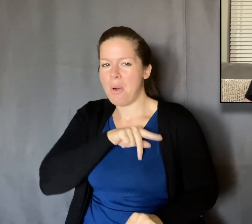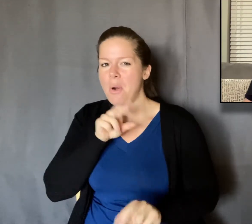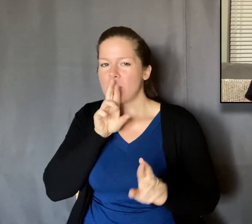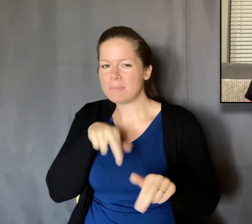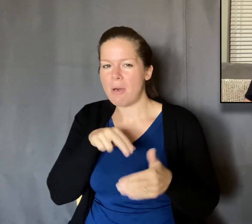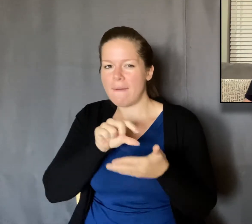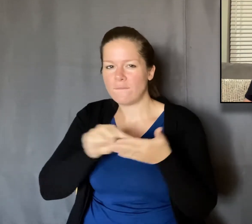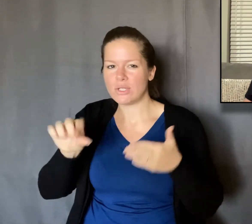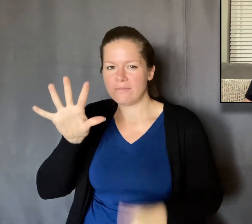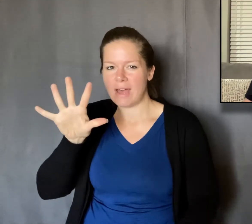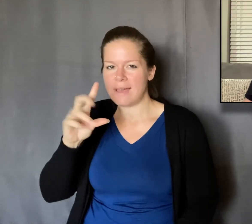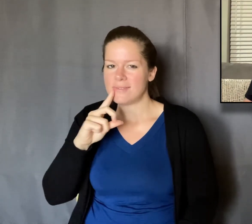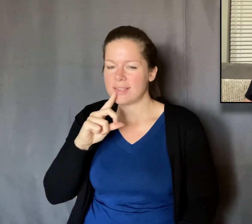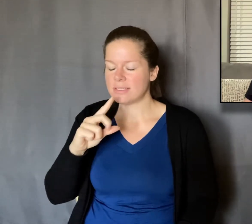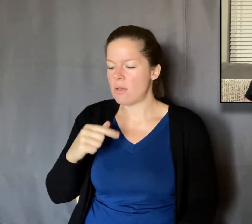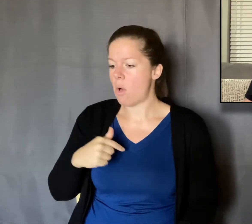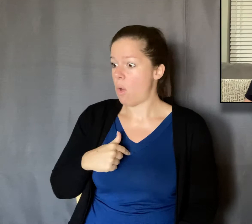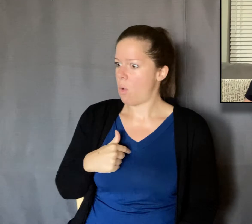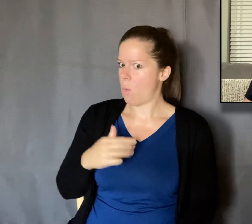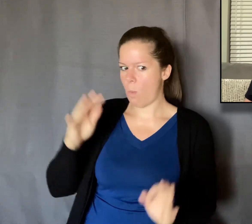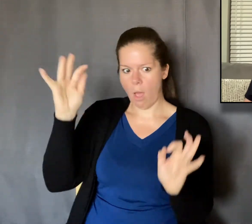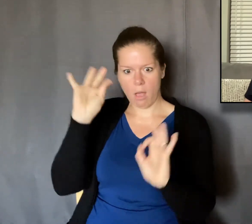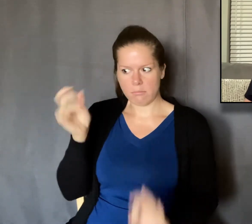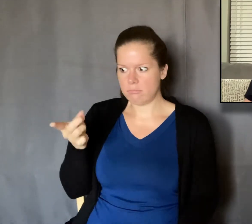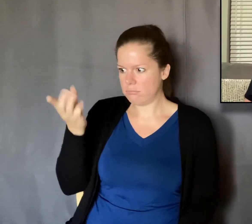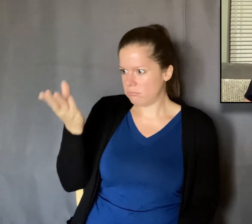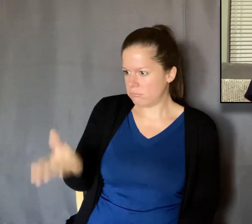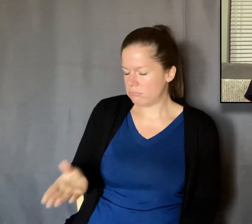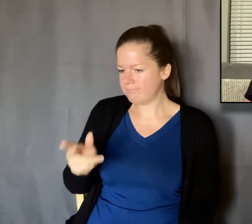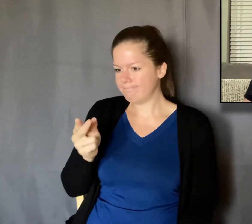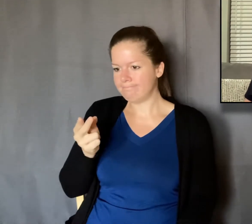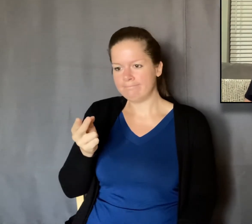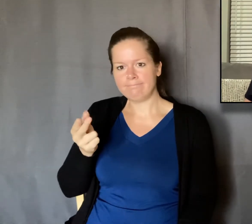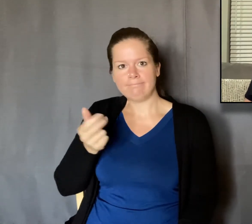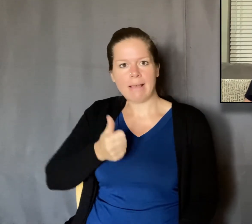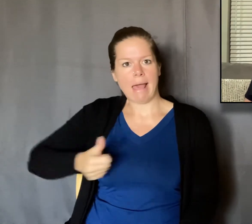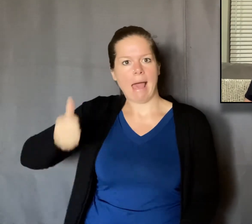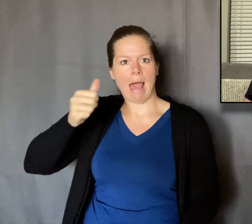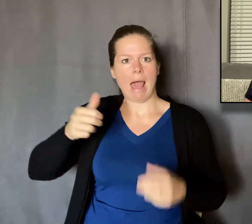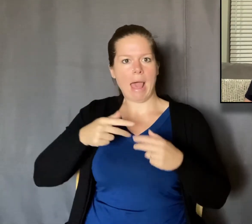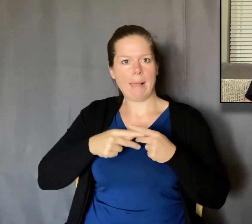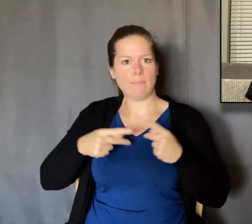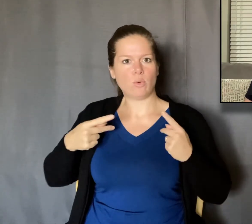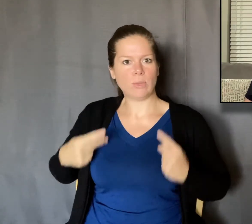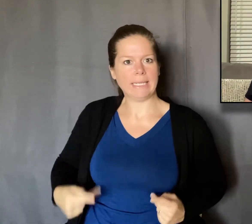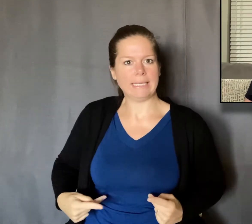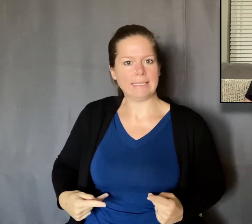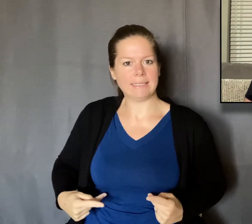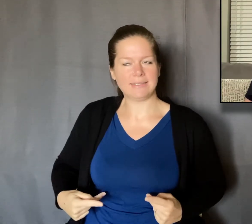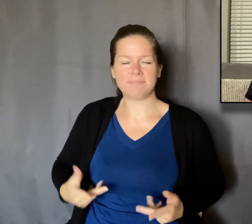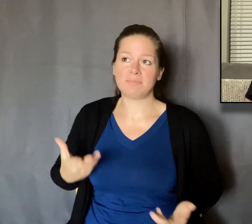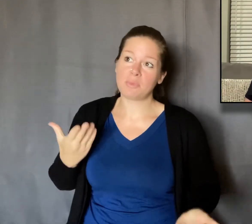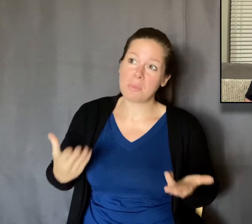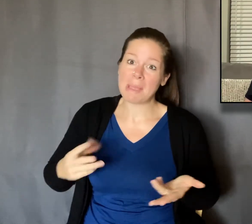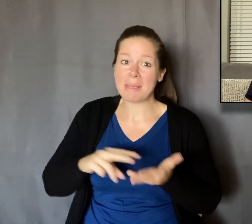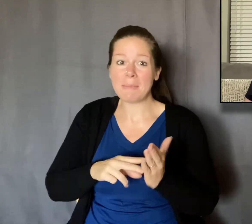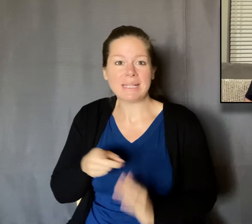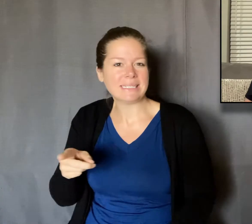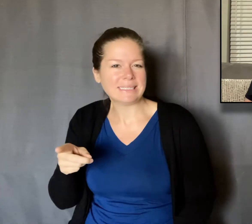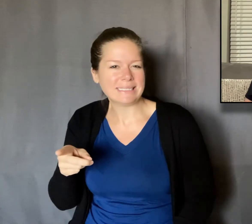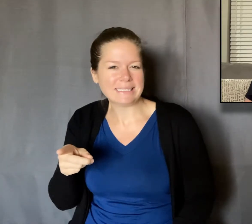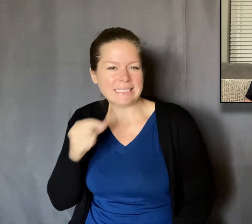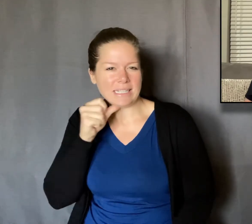did not know, brothers, that he was the high priest. And maybe he's saying that he wasn't acting like a high priest. But at any